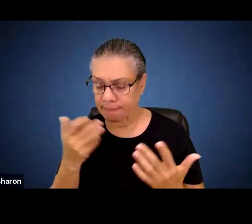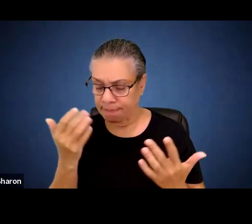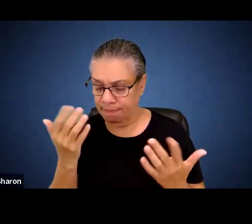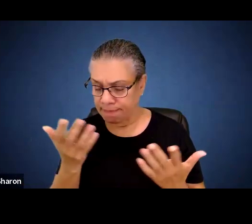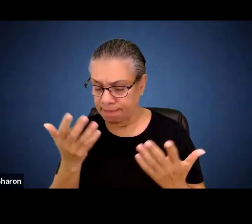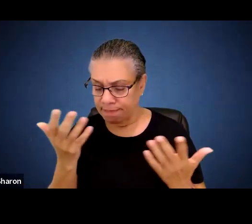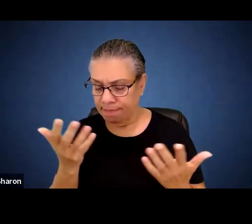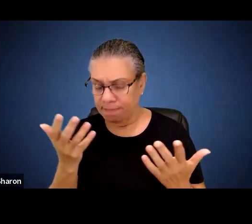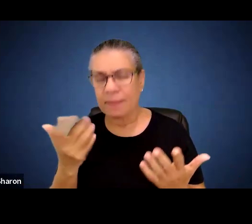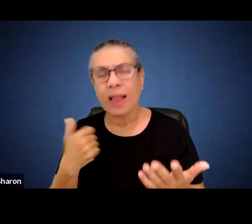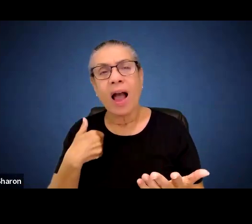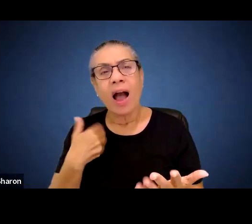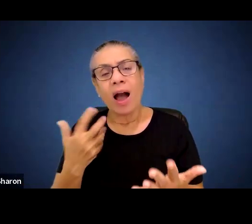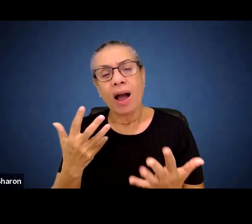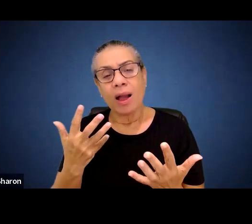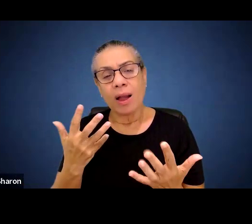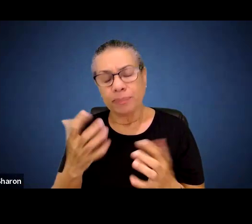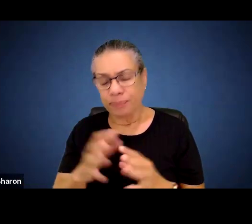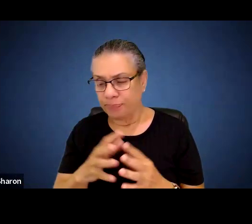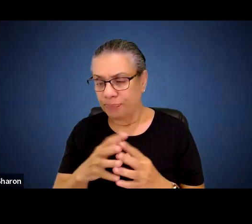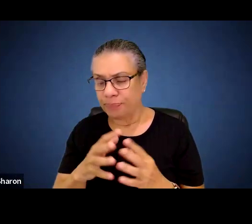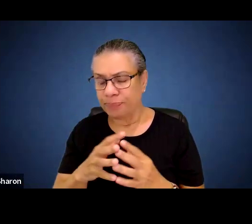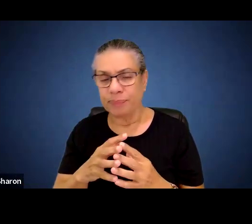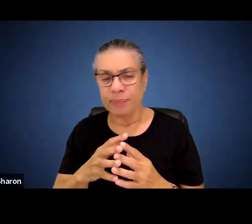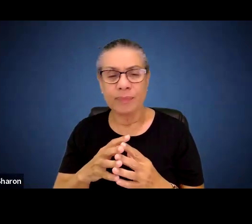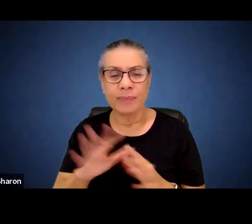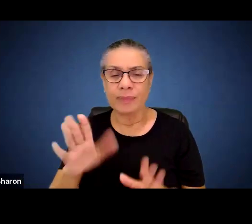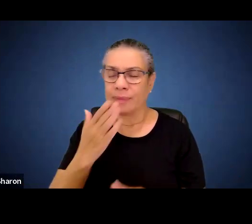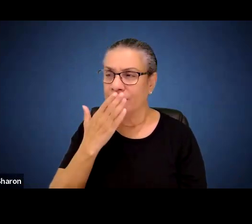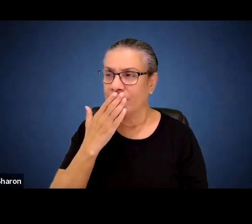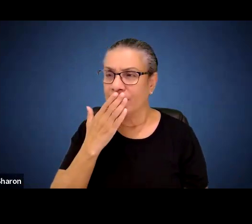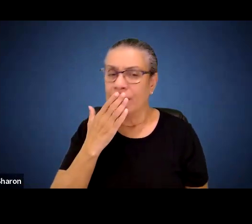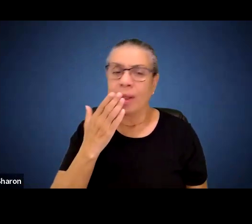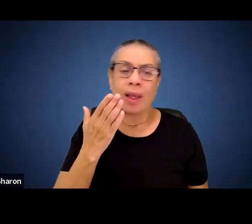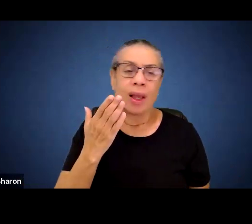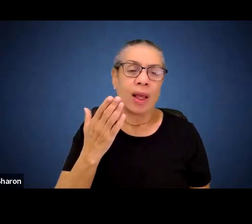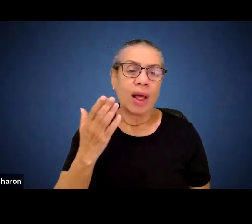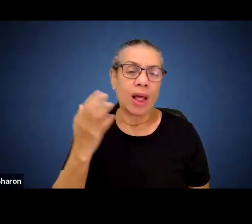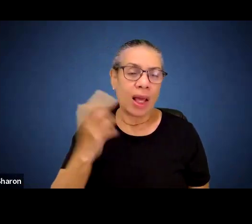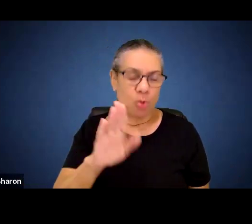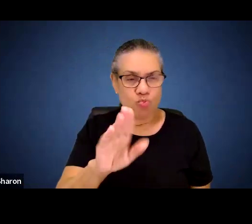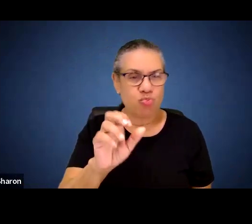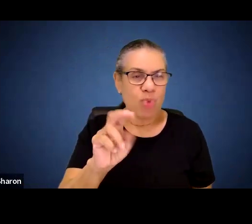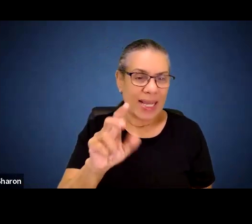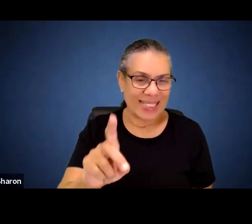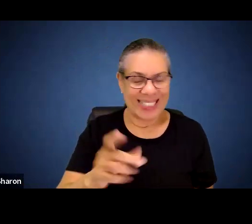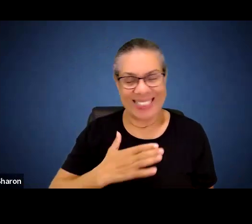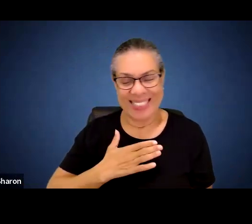just to follow up on Brandon's. Oh, I'm sorry. The reason I call him Brandon is he's now my